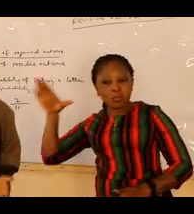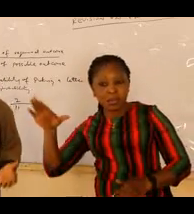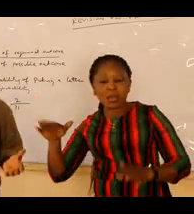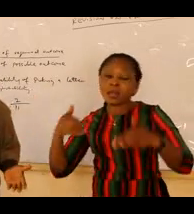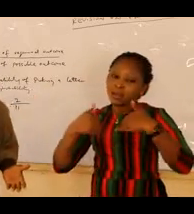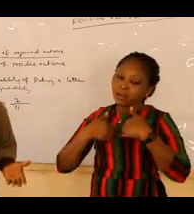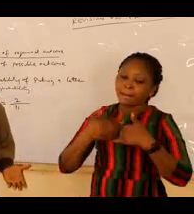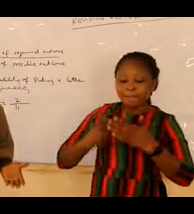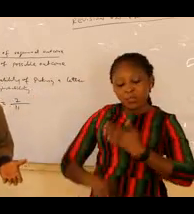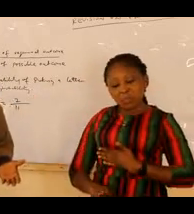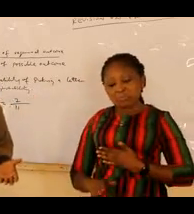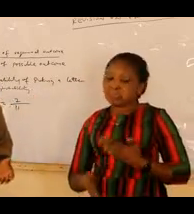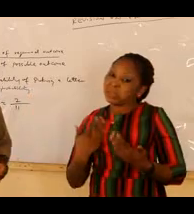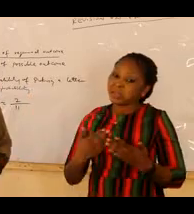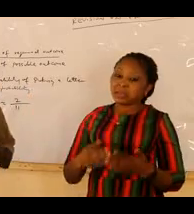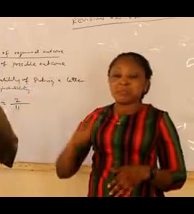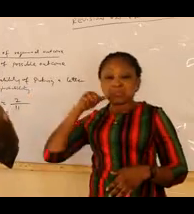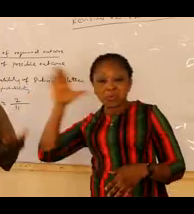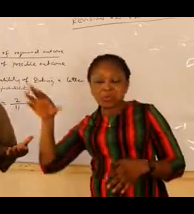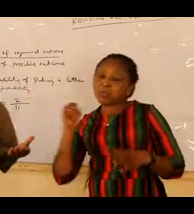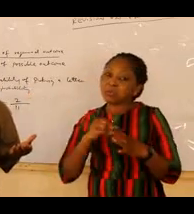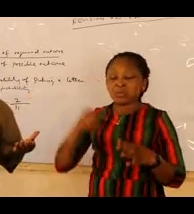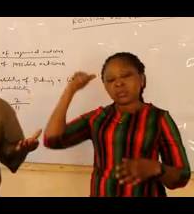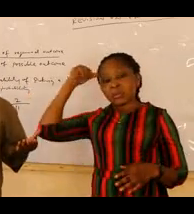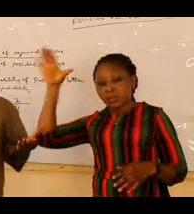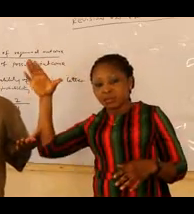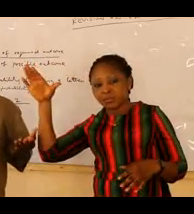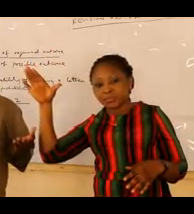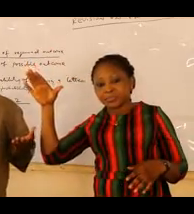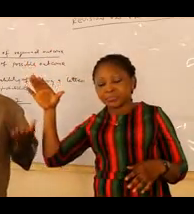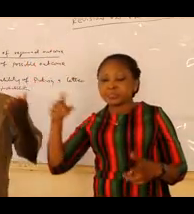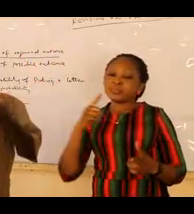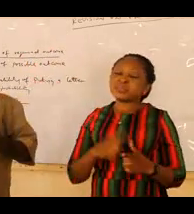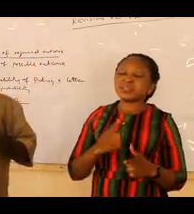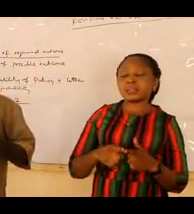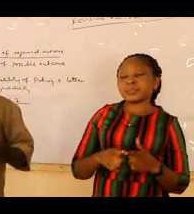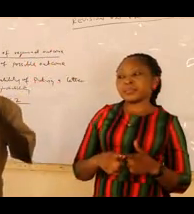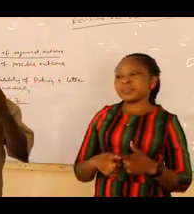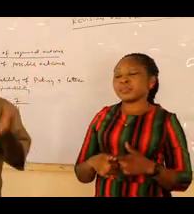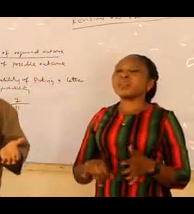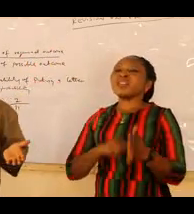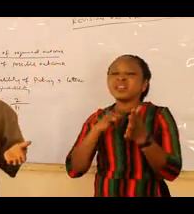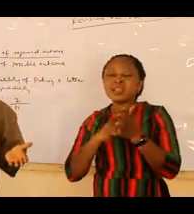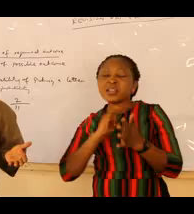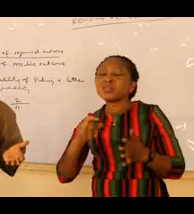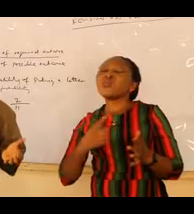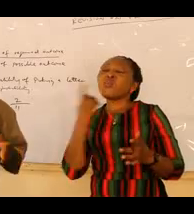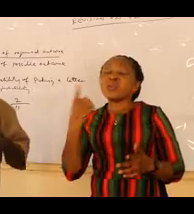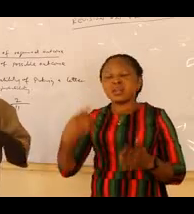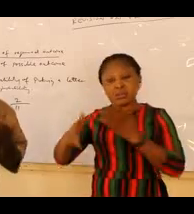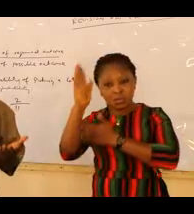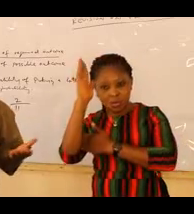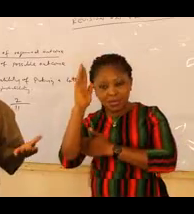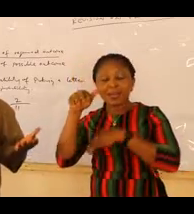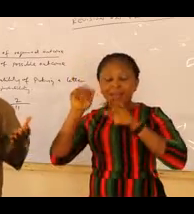must born. Then it is only God who says it must be a baby boy. No